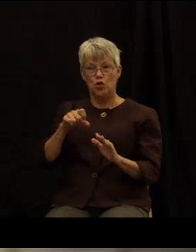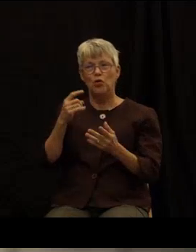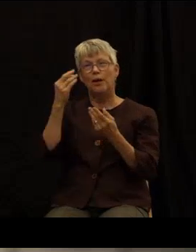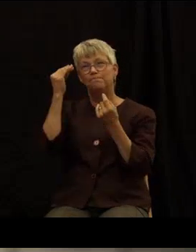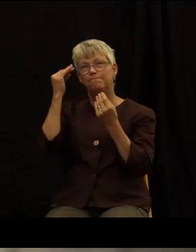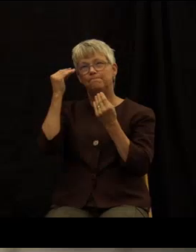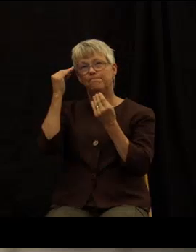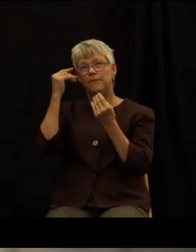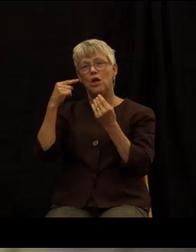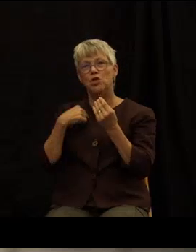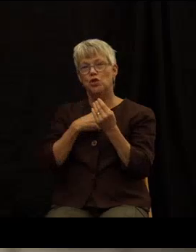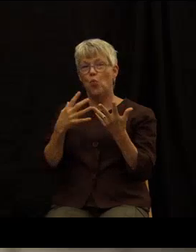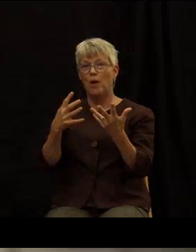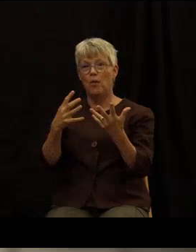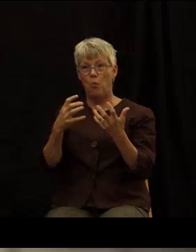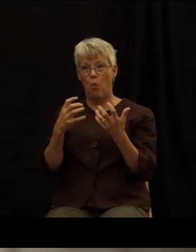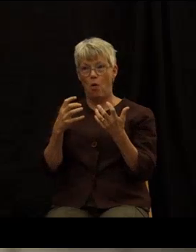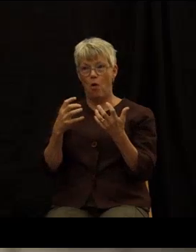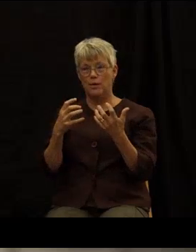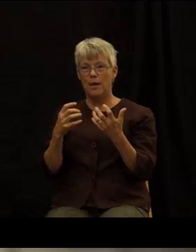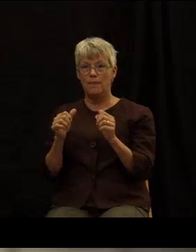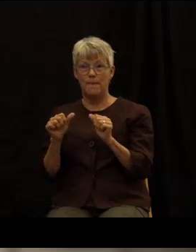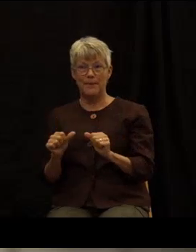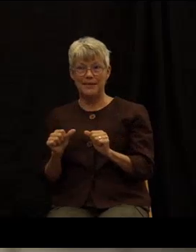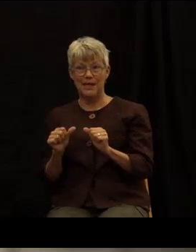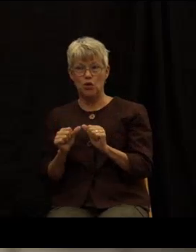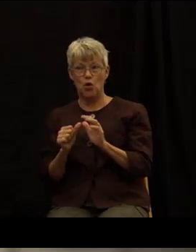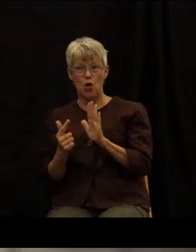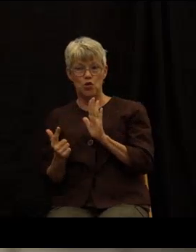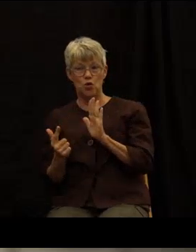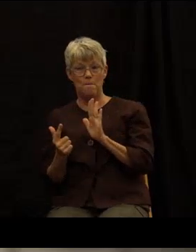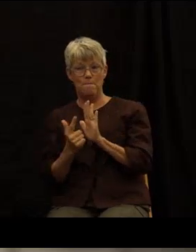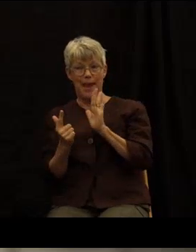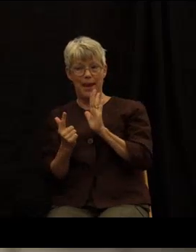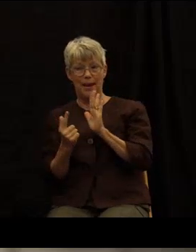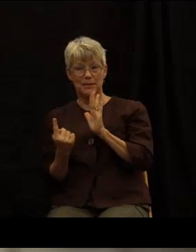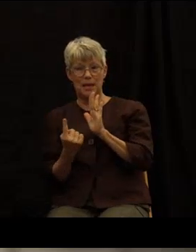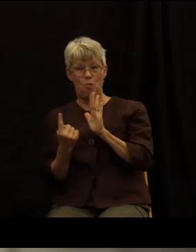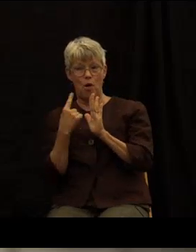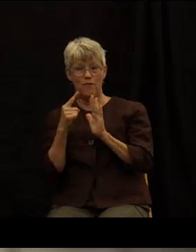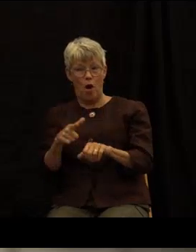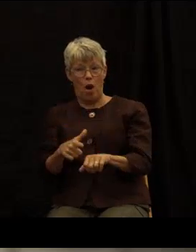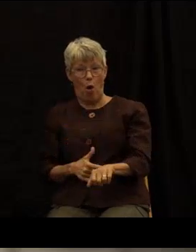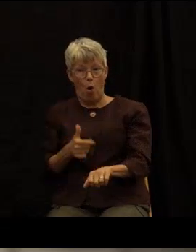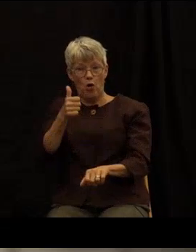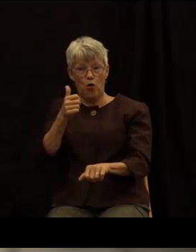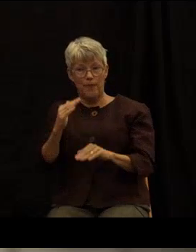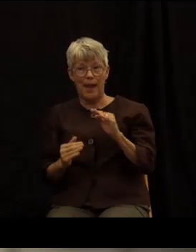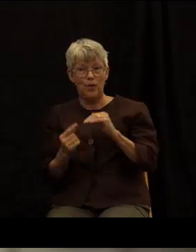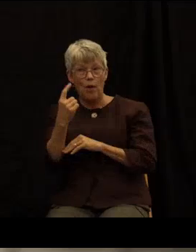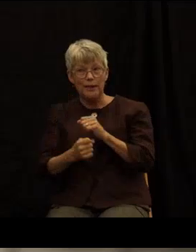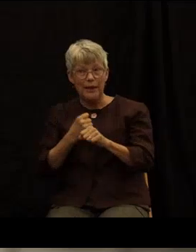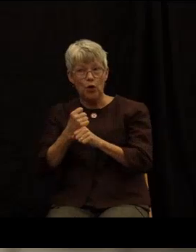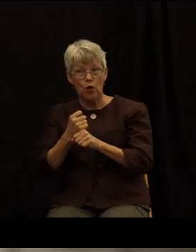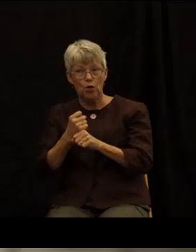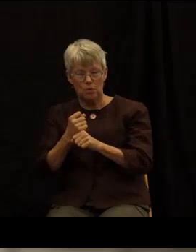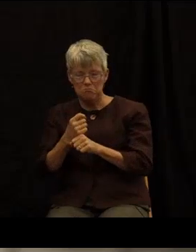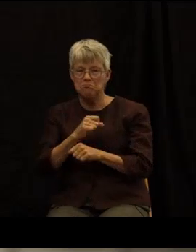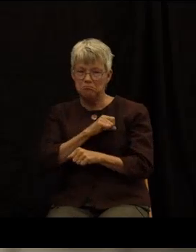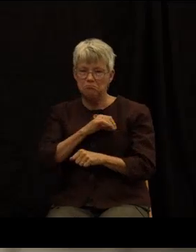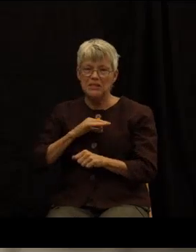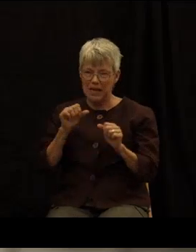want to maintain the potential to ban someone for longer than a year? And that's certainly something that the staff can consider and come